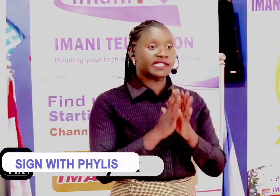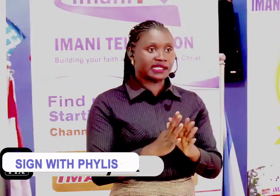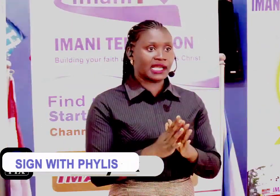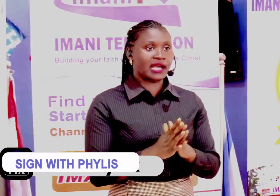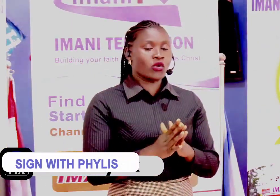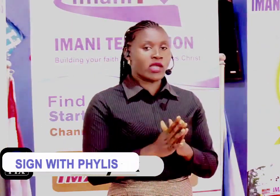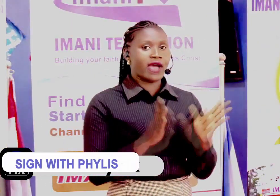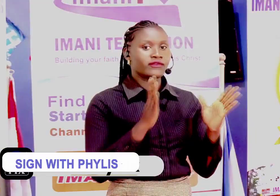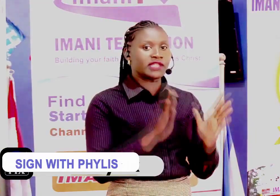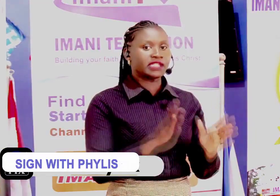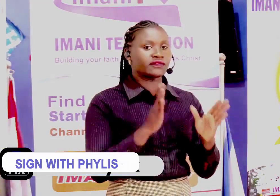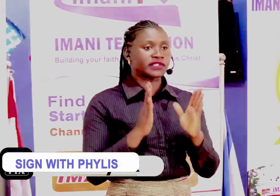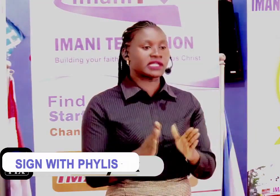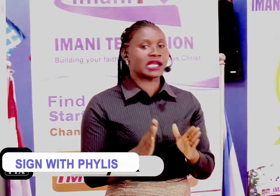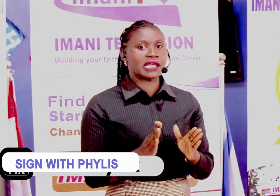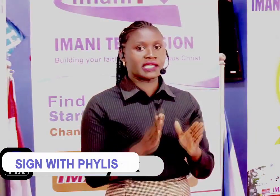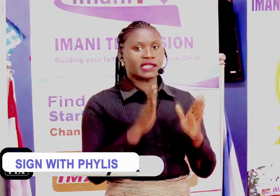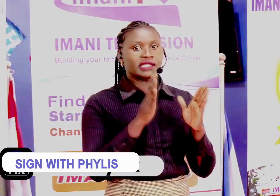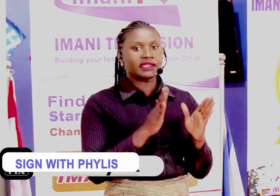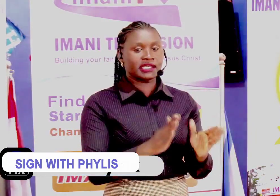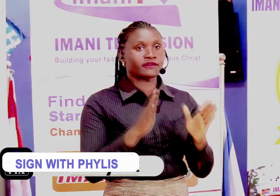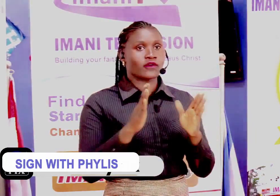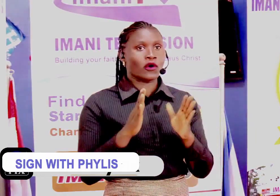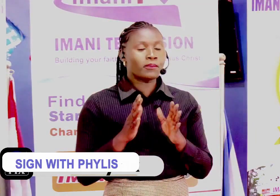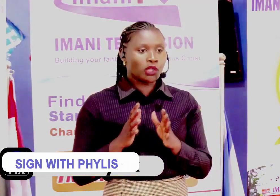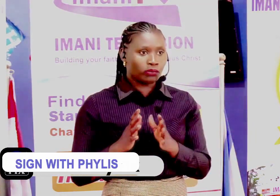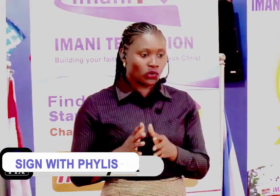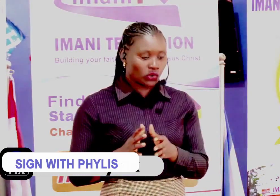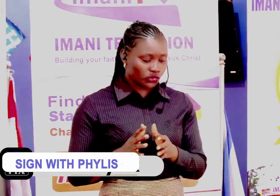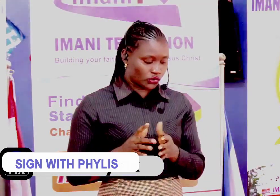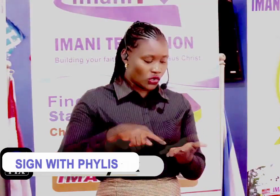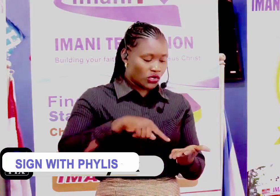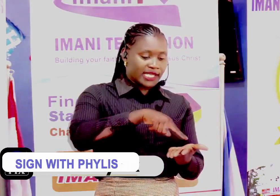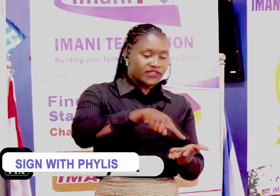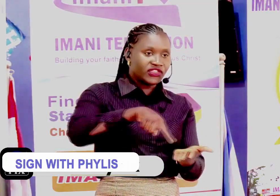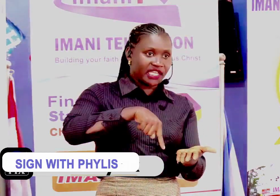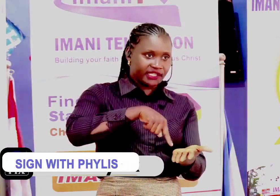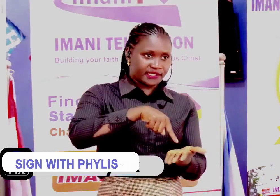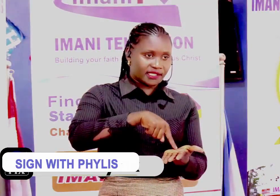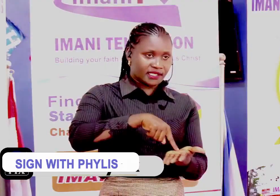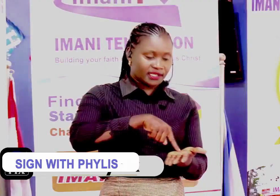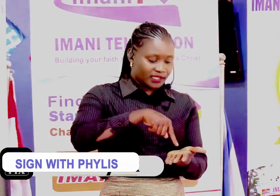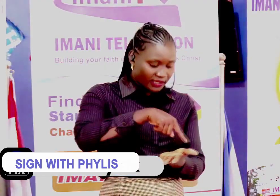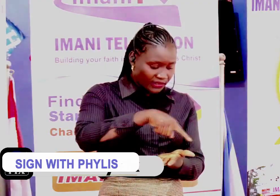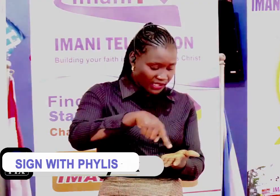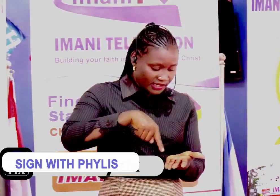singular. We have this for singular and then this for plural. So these.